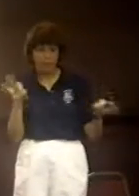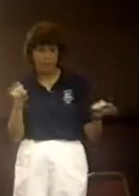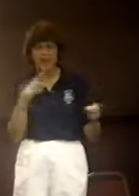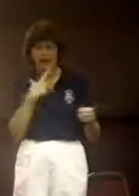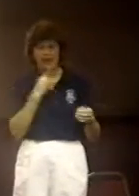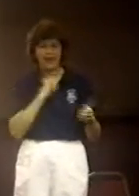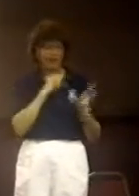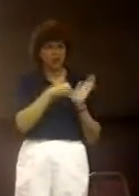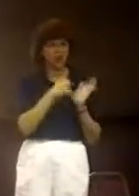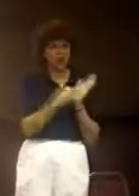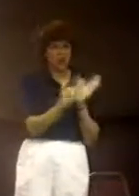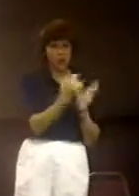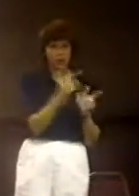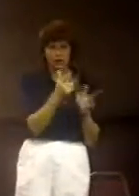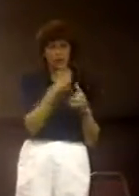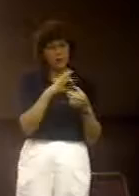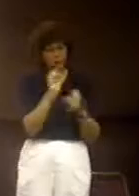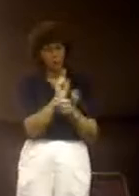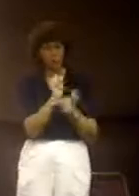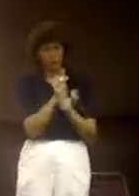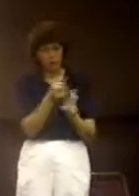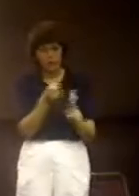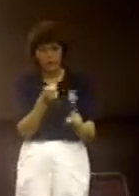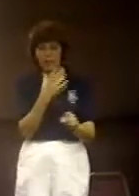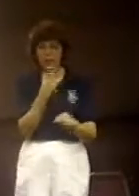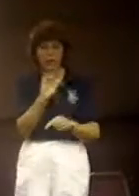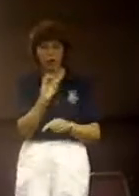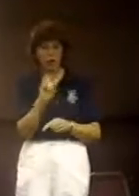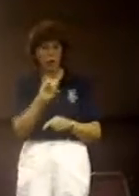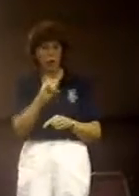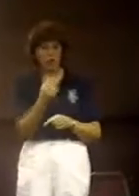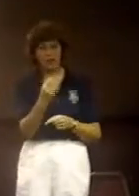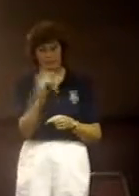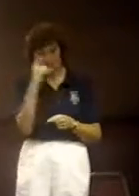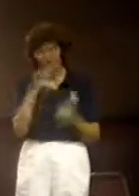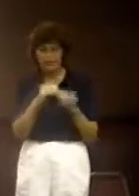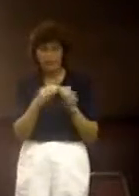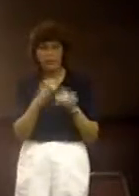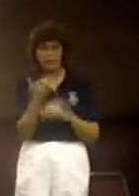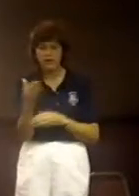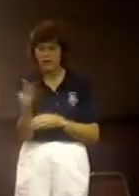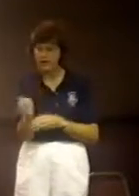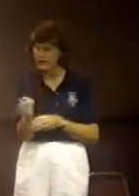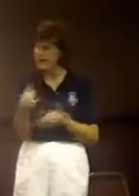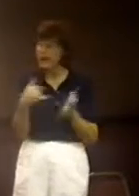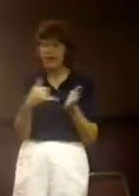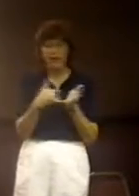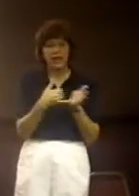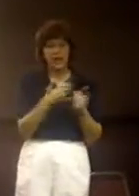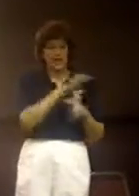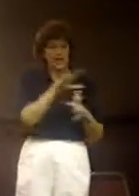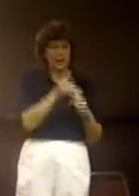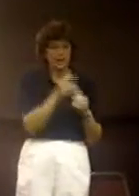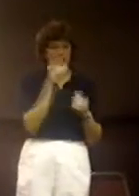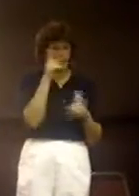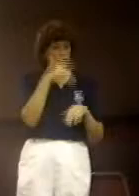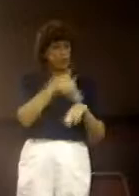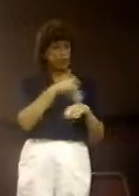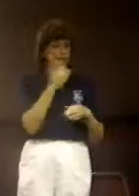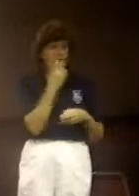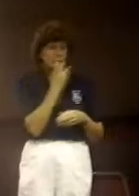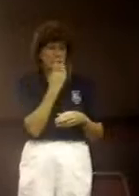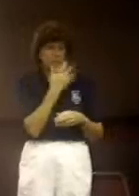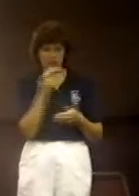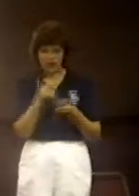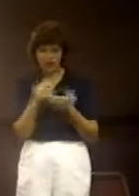just showed you a little bit of work from, encoding them for a number of things. It involved looking at the speech and